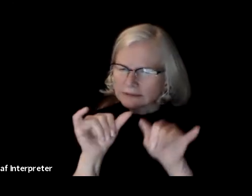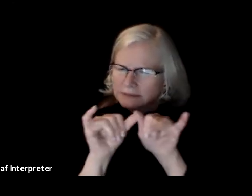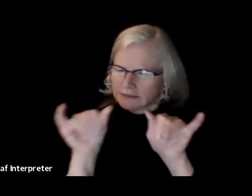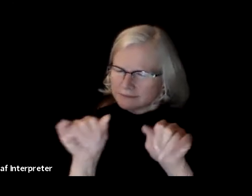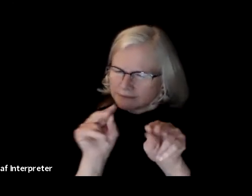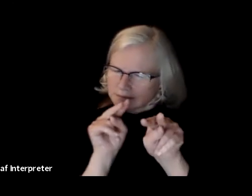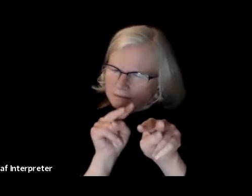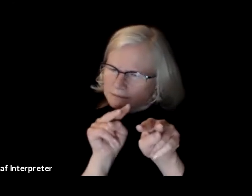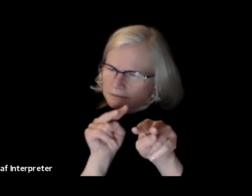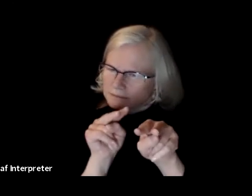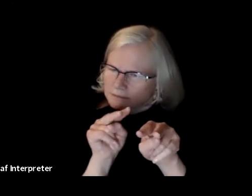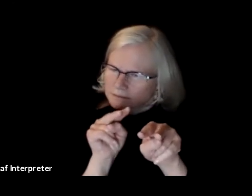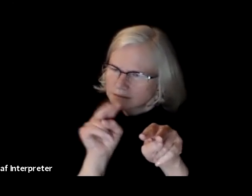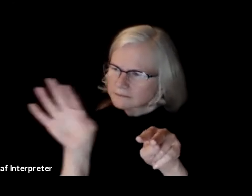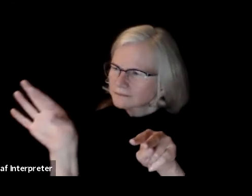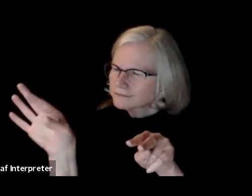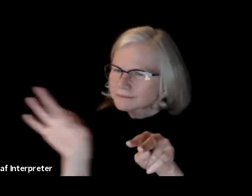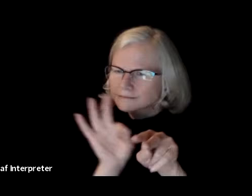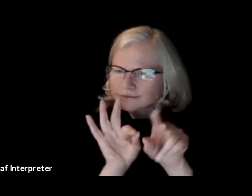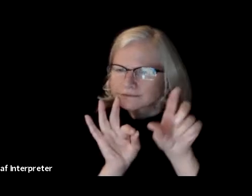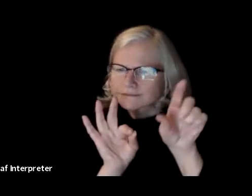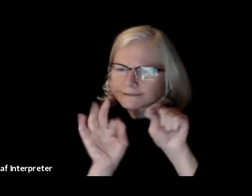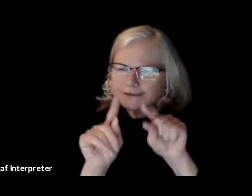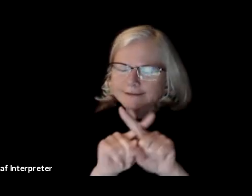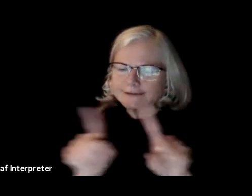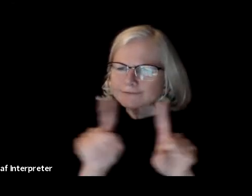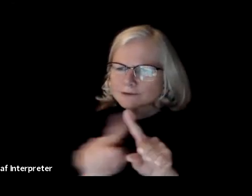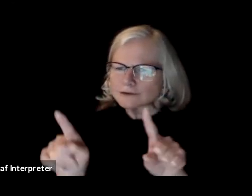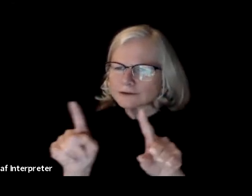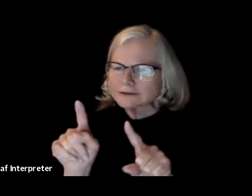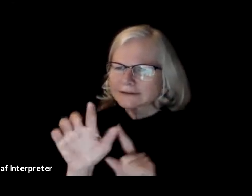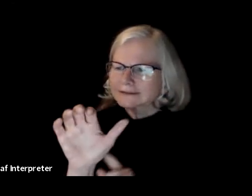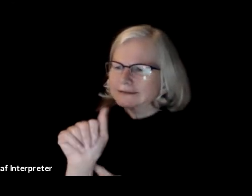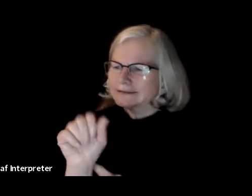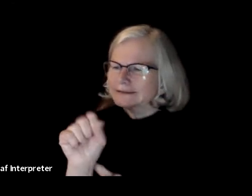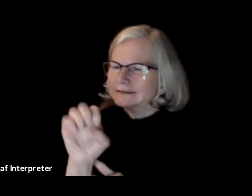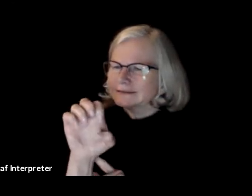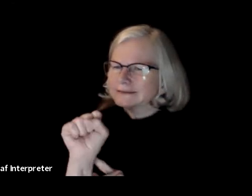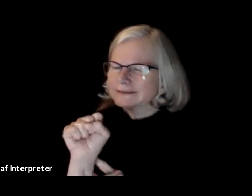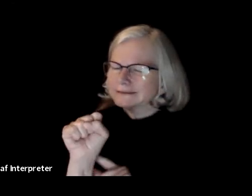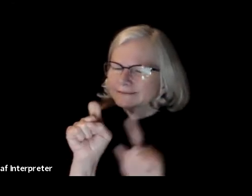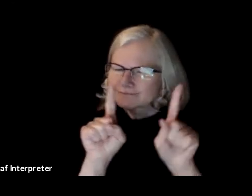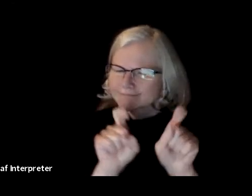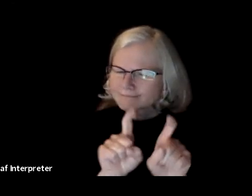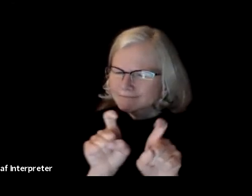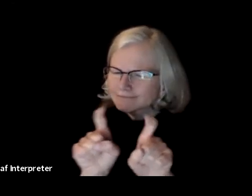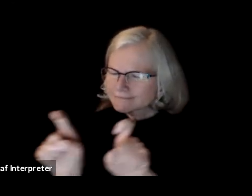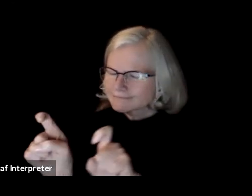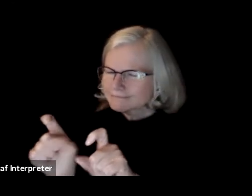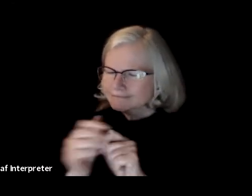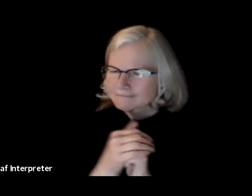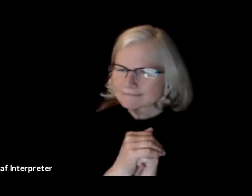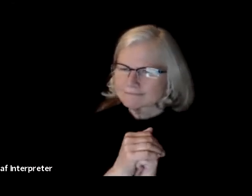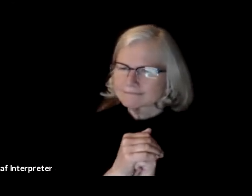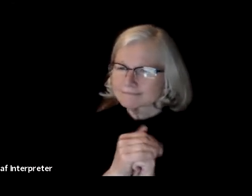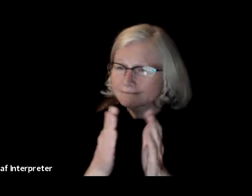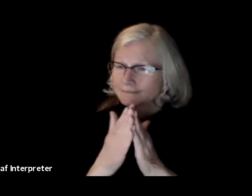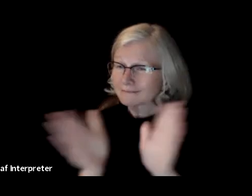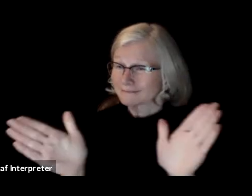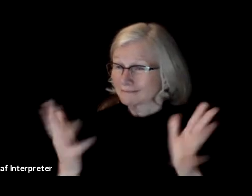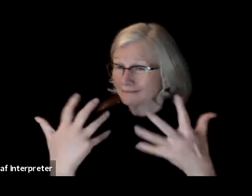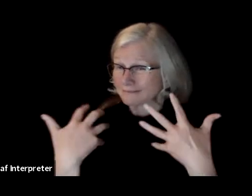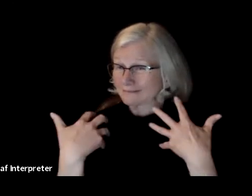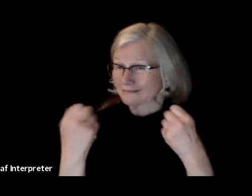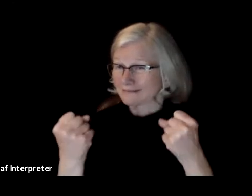a subset of cases to be tested. Our public health laboratory is testing about 350 specimens a week. We